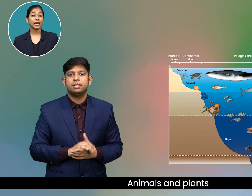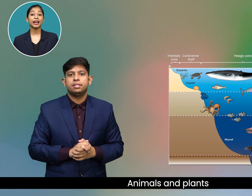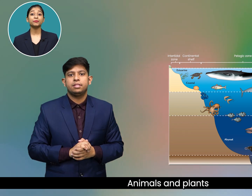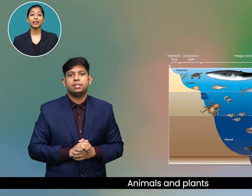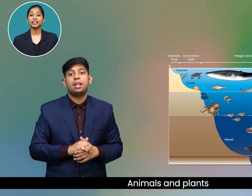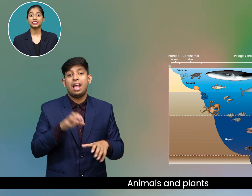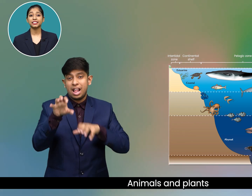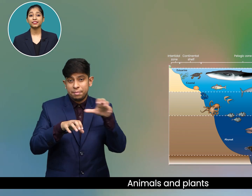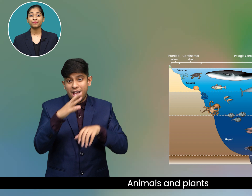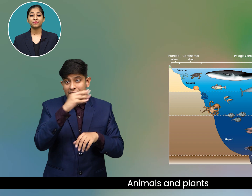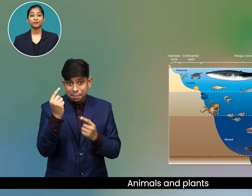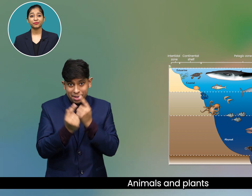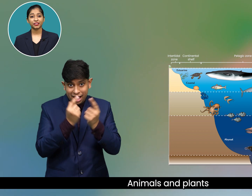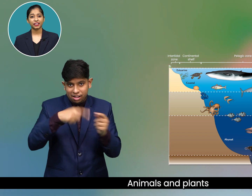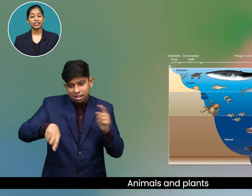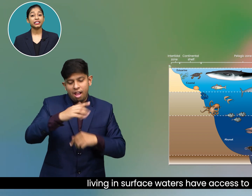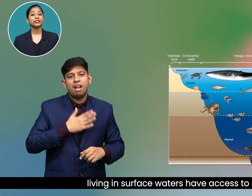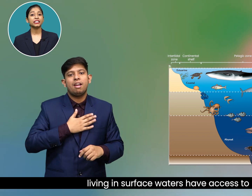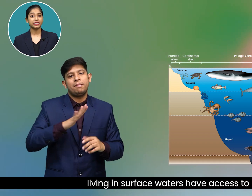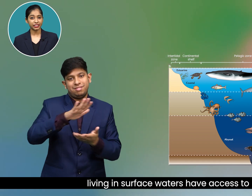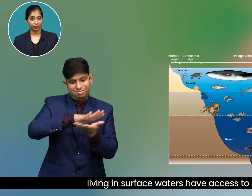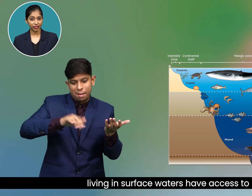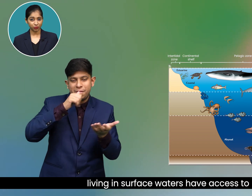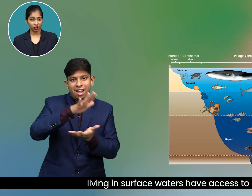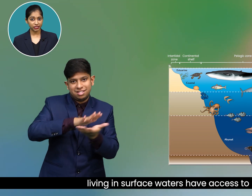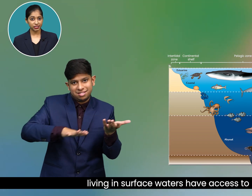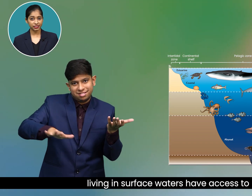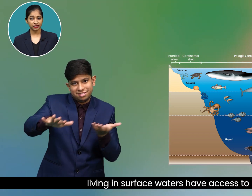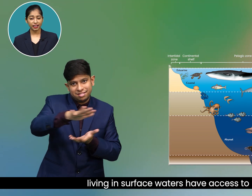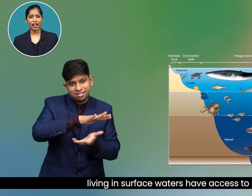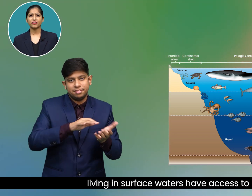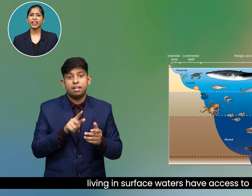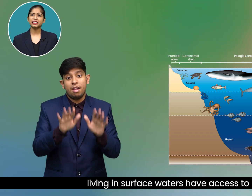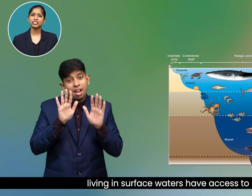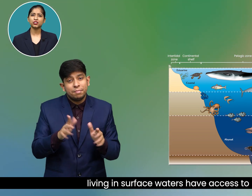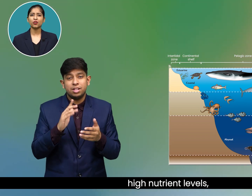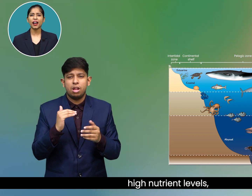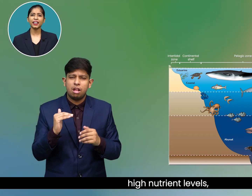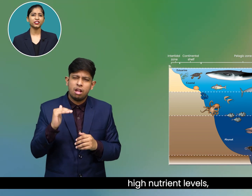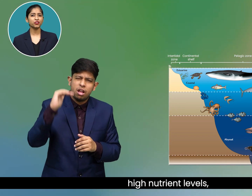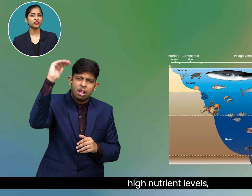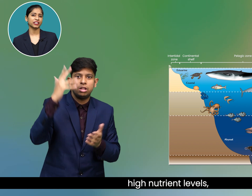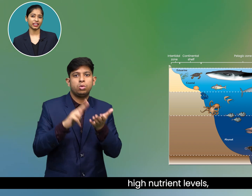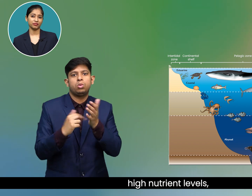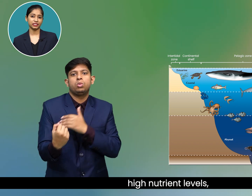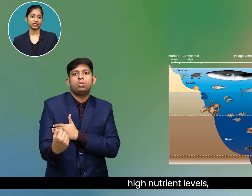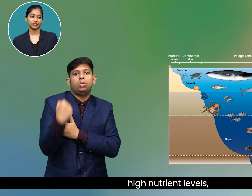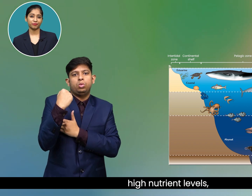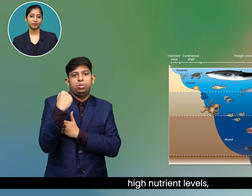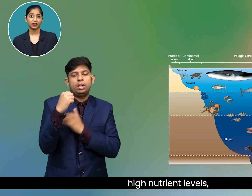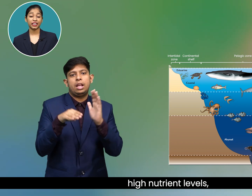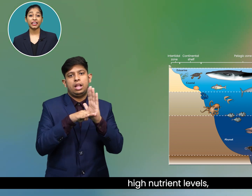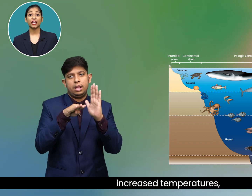Animals and plants living in surface waters have access to high nutrient